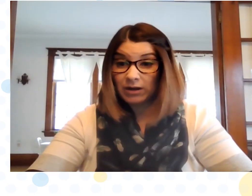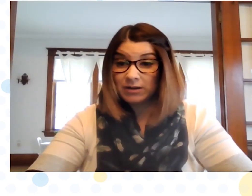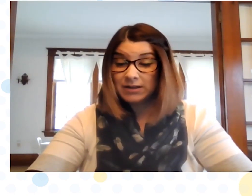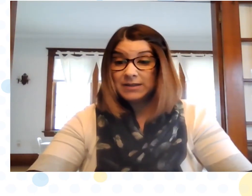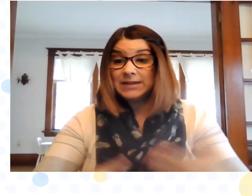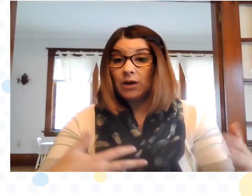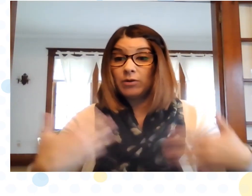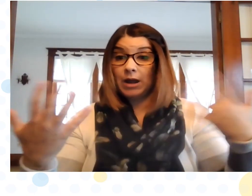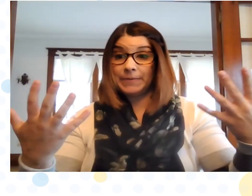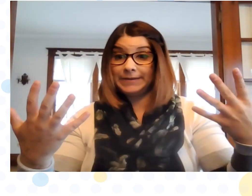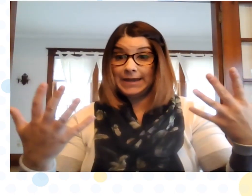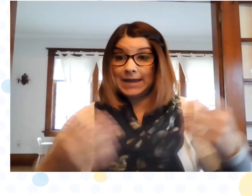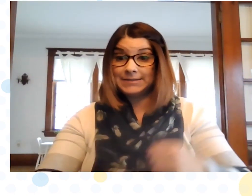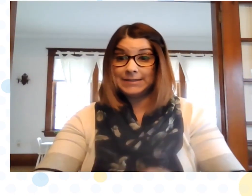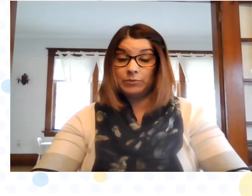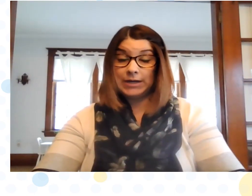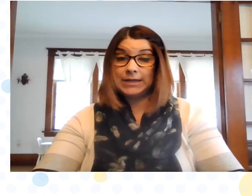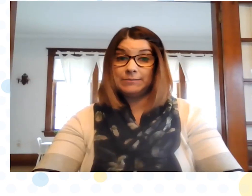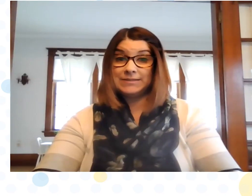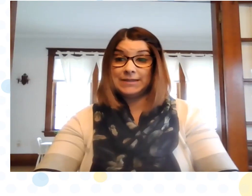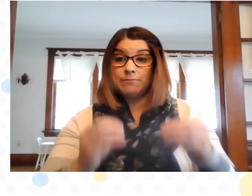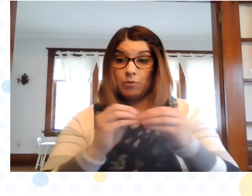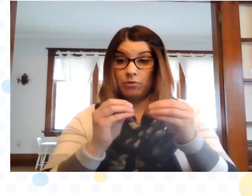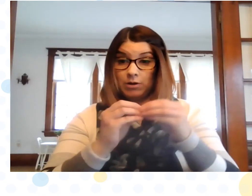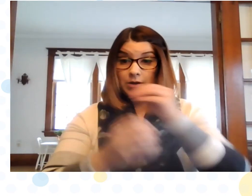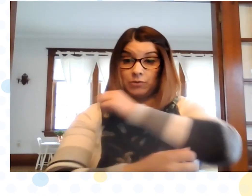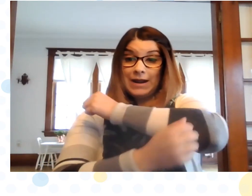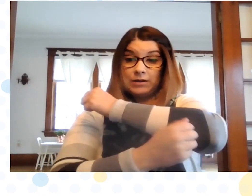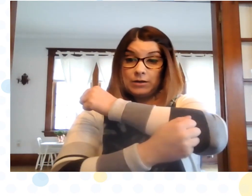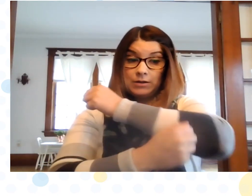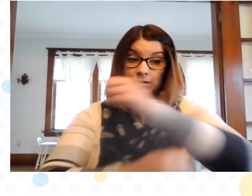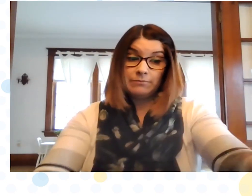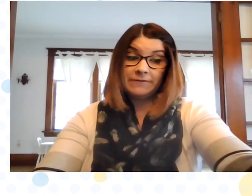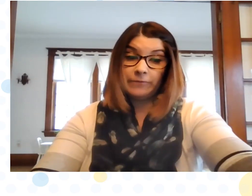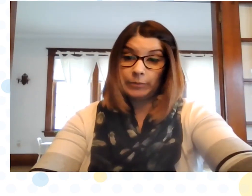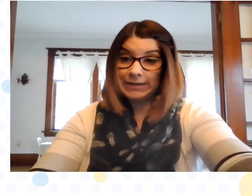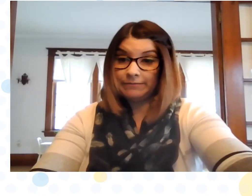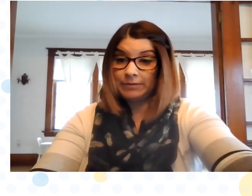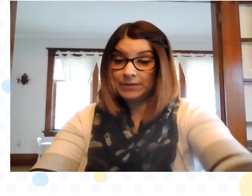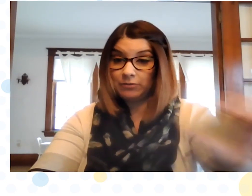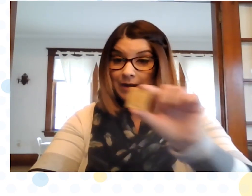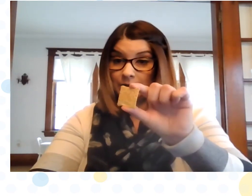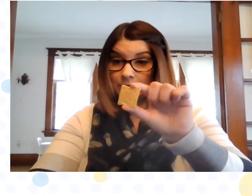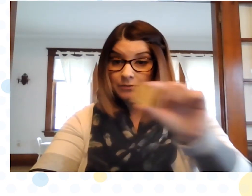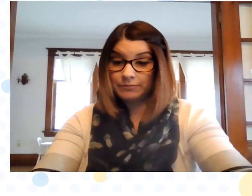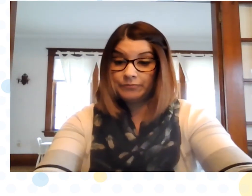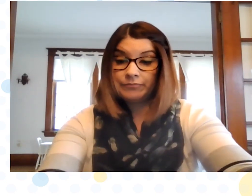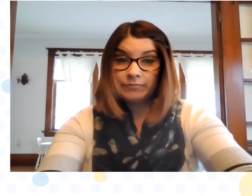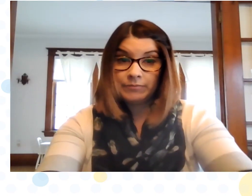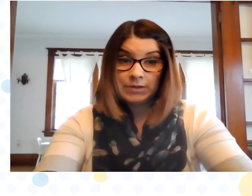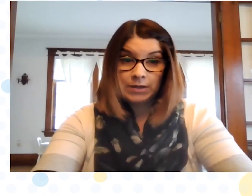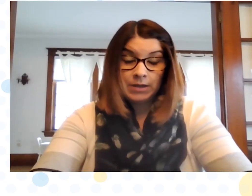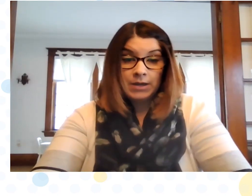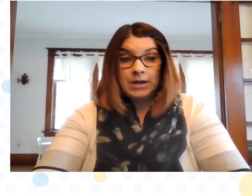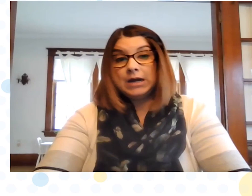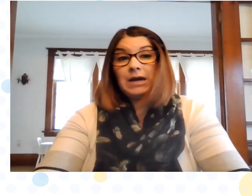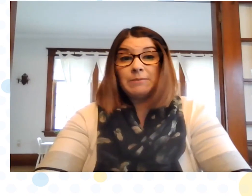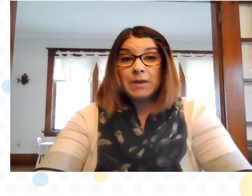them to say more, now we're upping the ante and we're getting them to say more cracker before we give them the cracker.